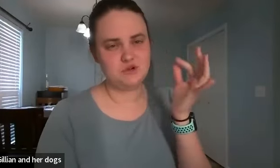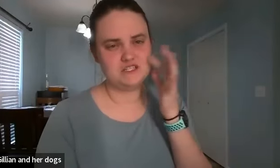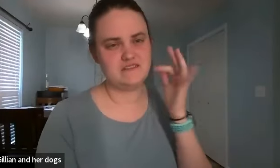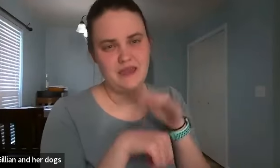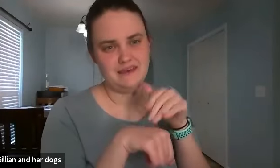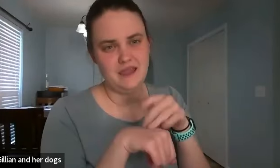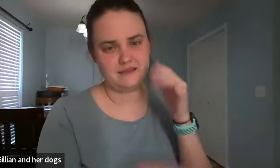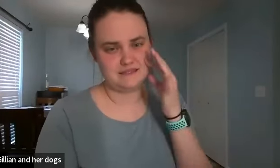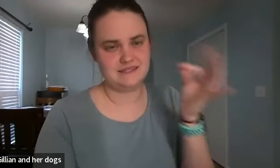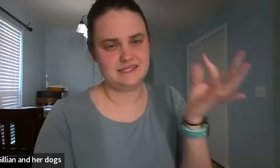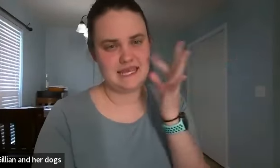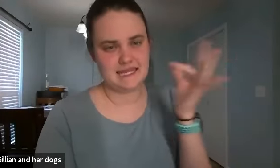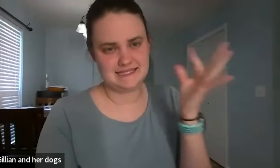just like the pet cats.